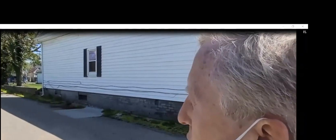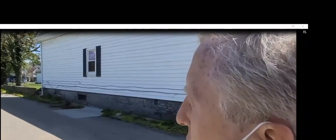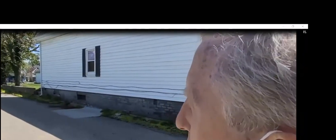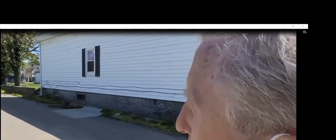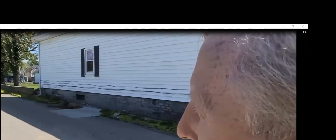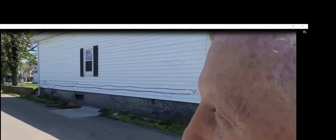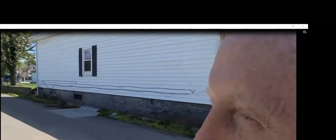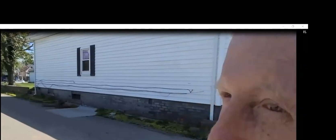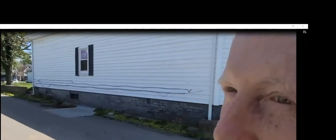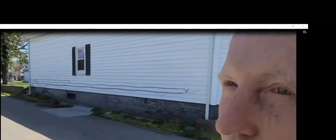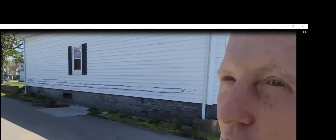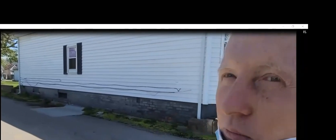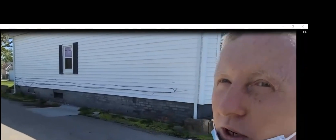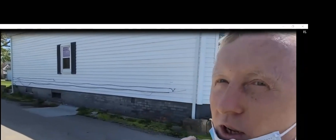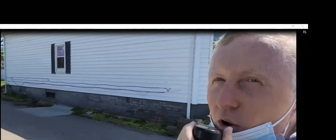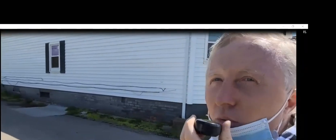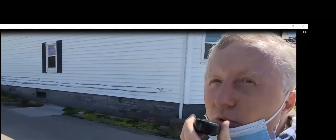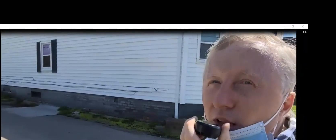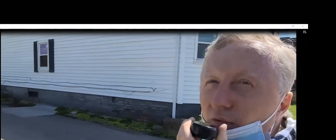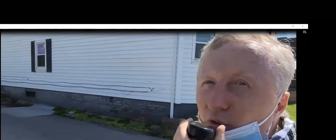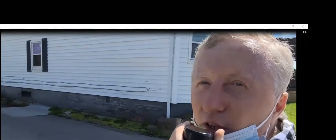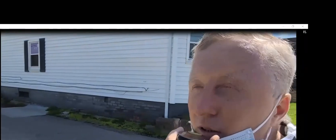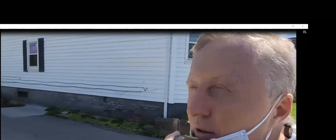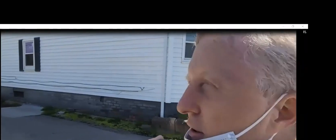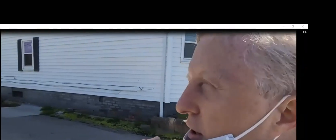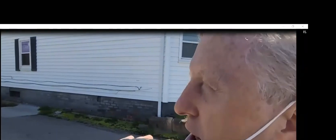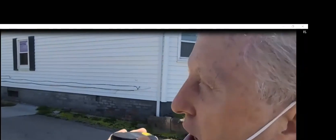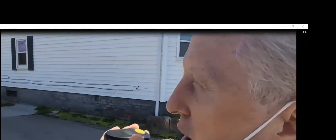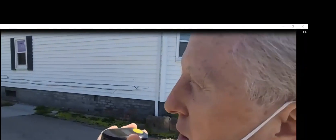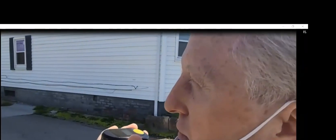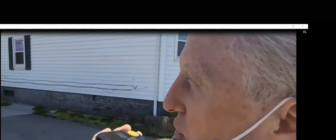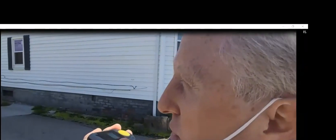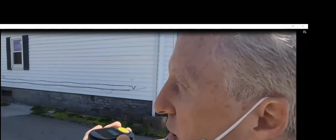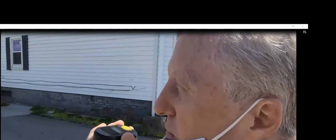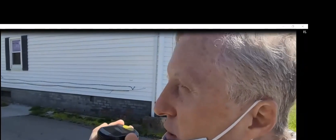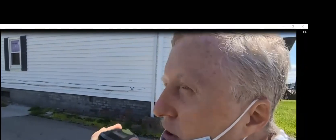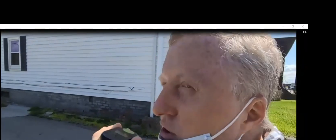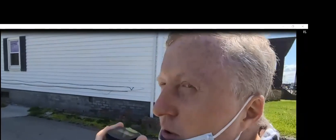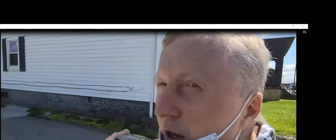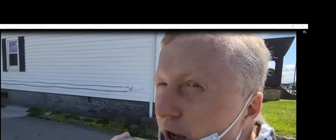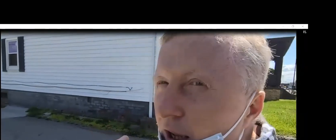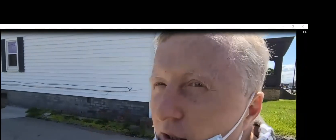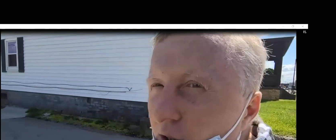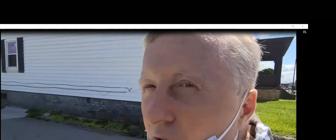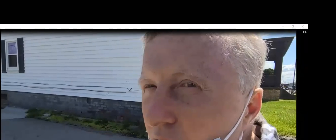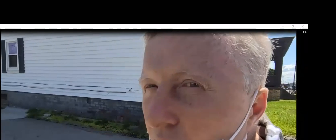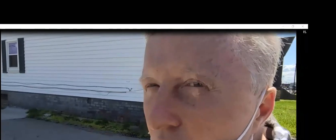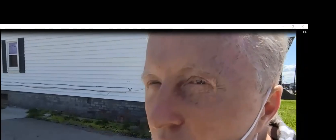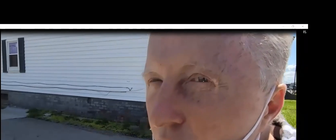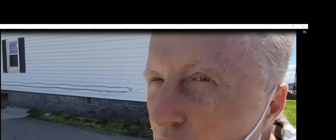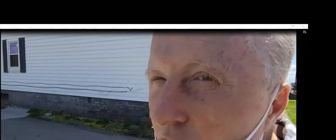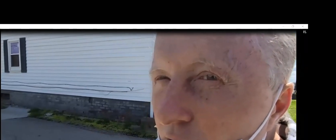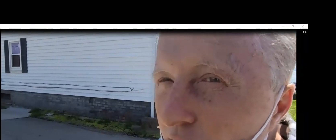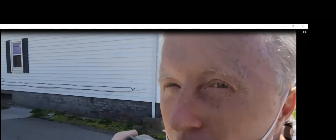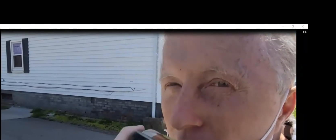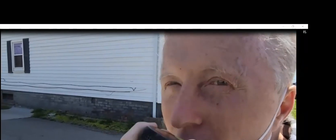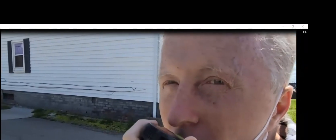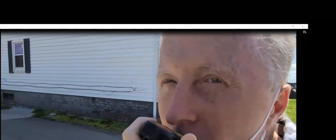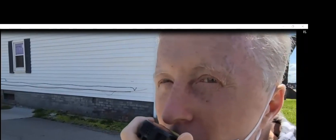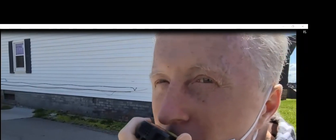stopped working. I was wondering if you guys can help me get home safely, with the GPS.